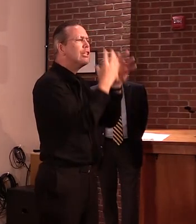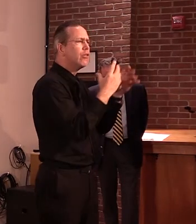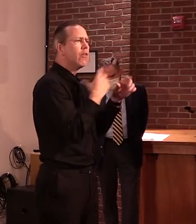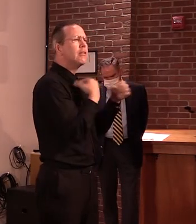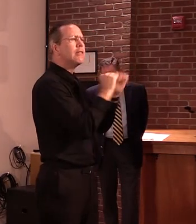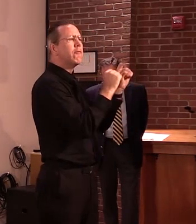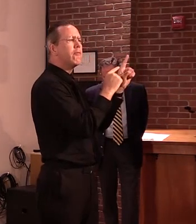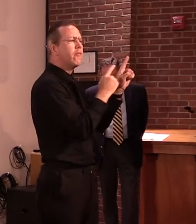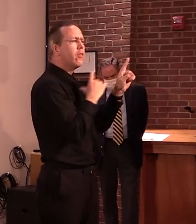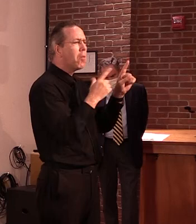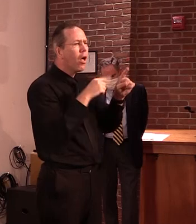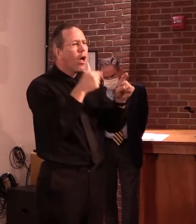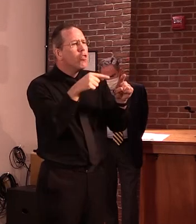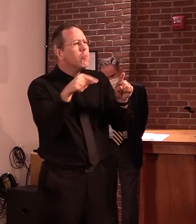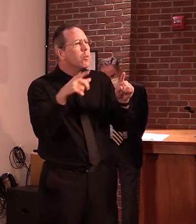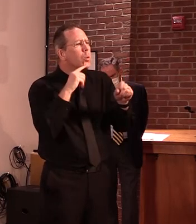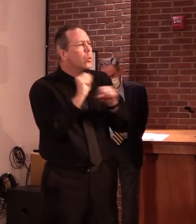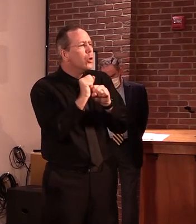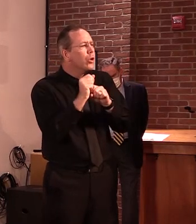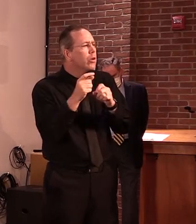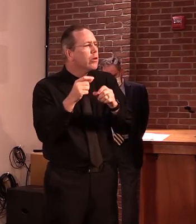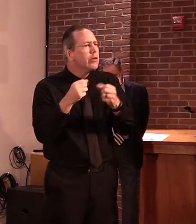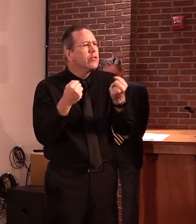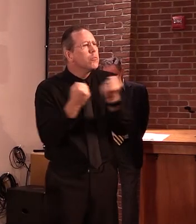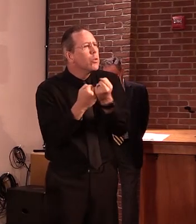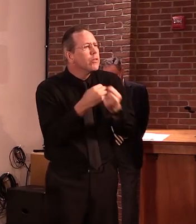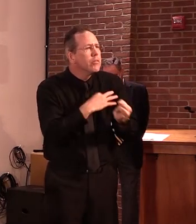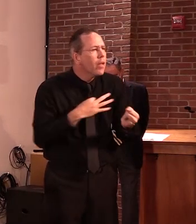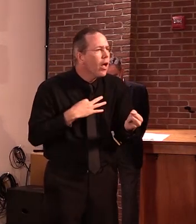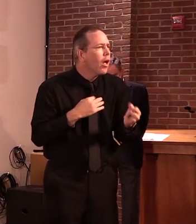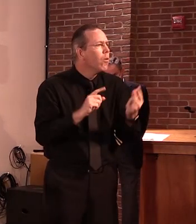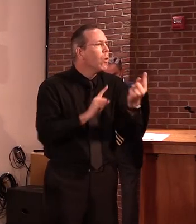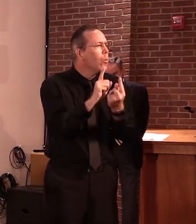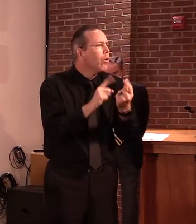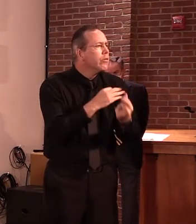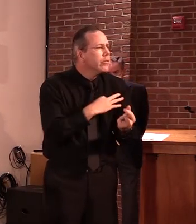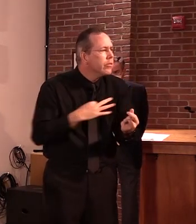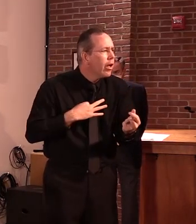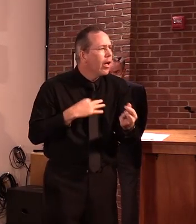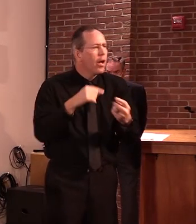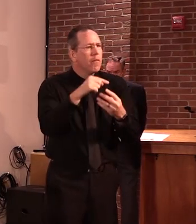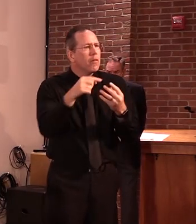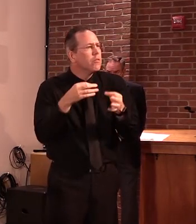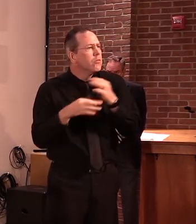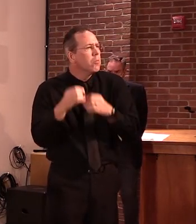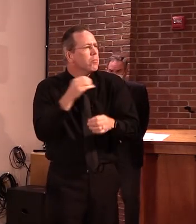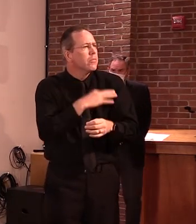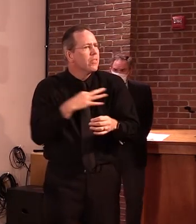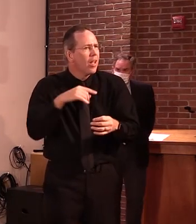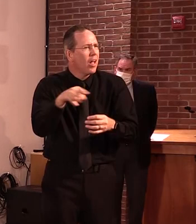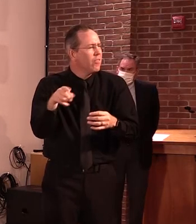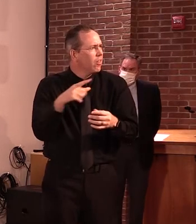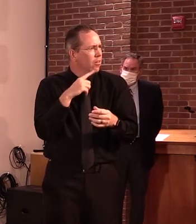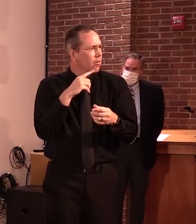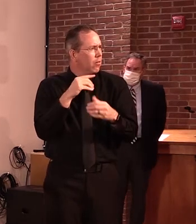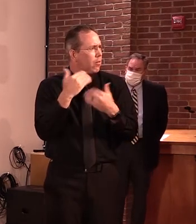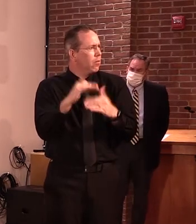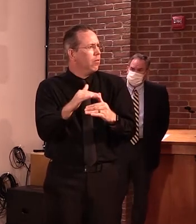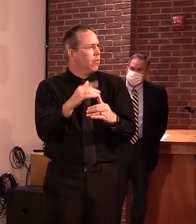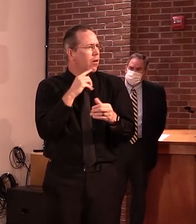doing to prop up the support staff. I believe all of them were covered under the PUA,